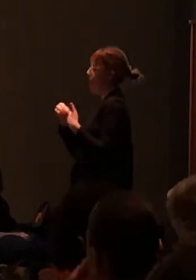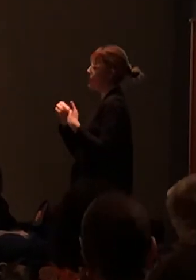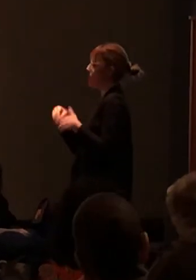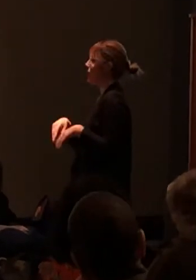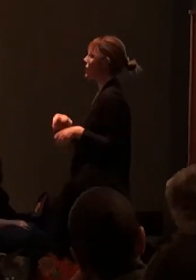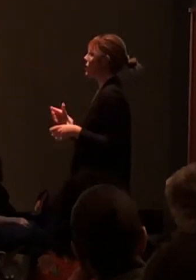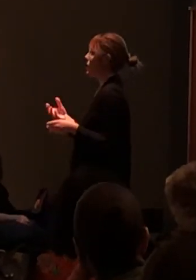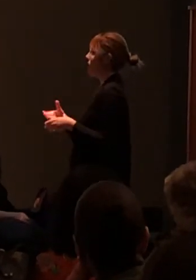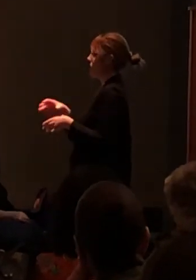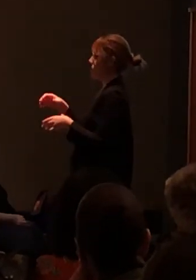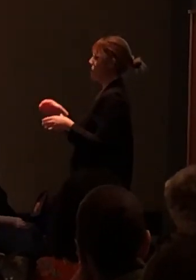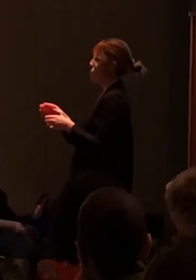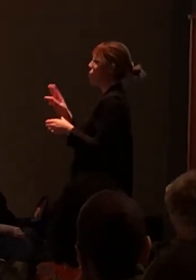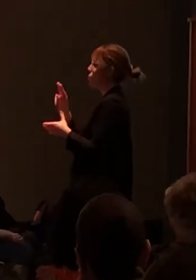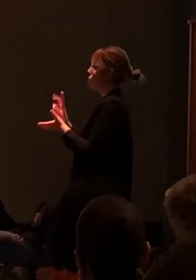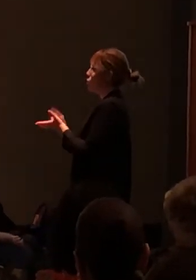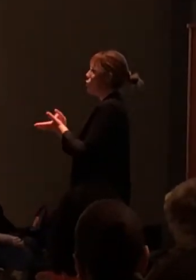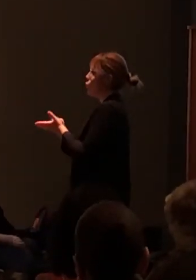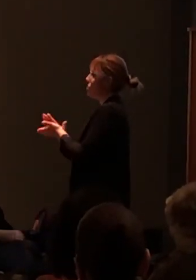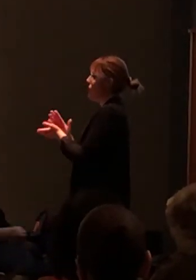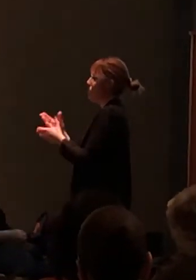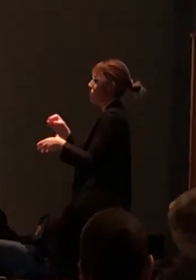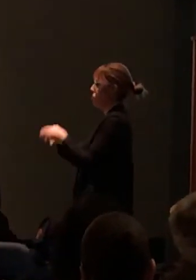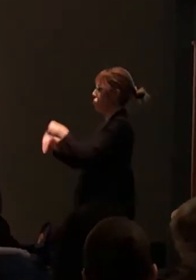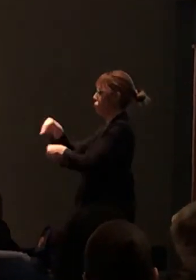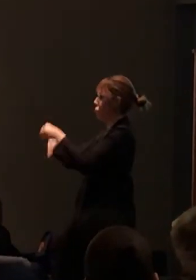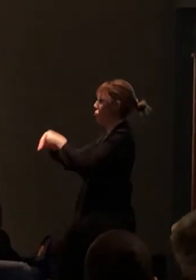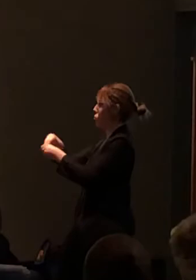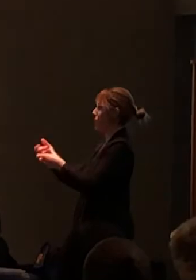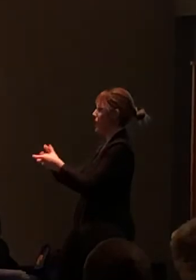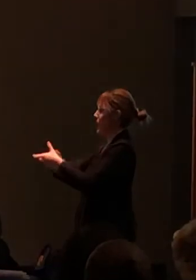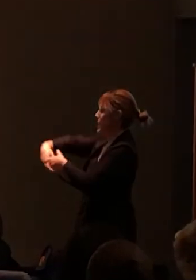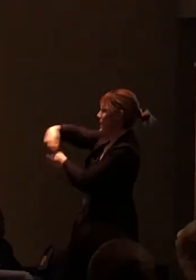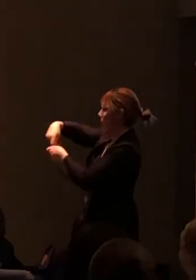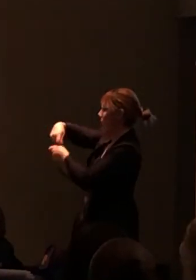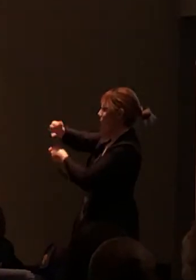fill it with newspaper, tie a piece of yarn to it, and hang it from your ceiling.